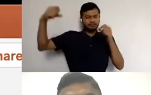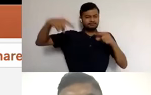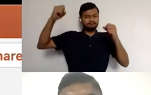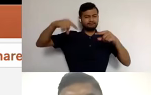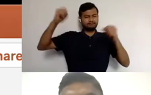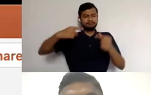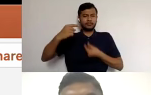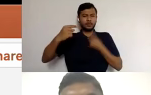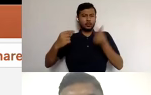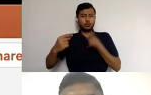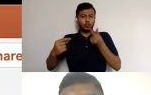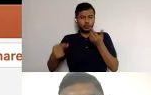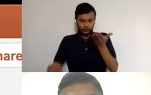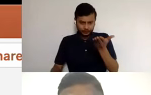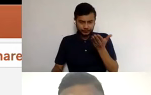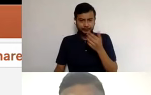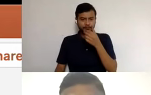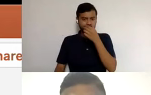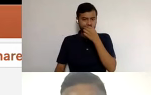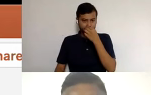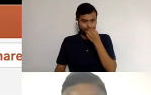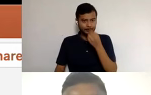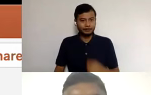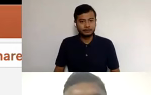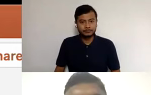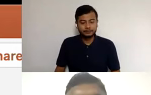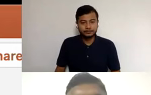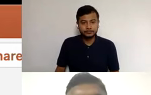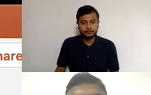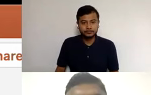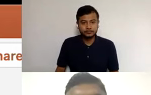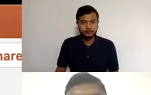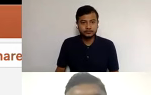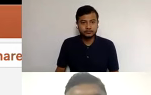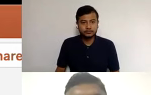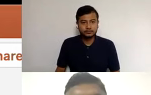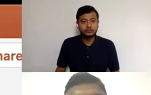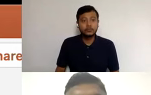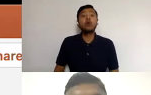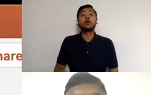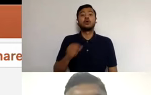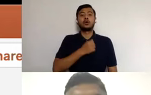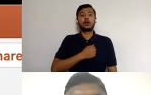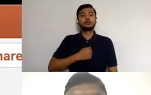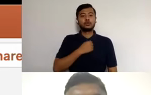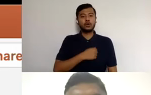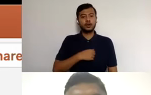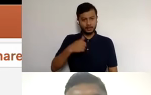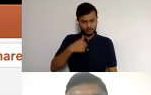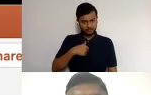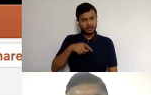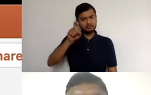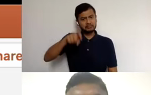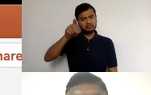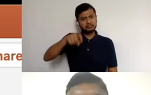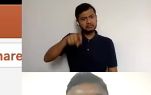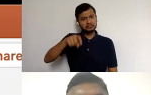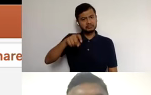we on the first slide? Are you moving slides? Because the slide is not moving. I'm sorry. I moved slides. So, maybe I'm having,